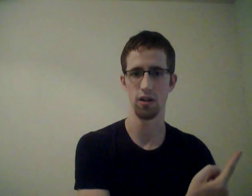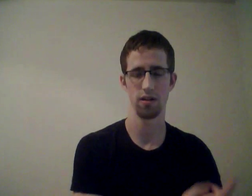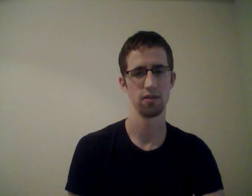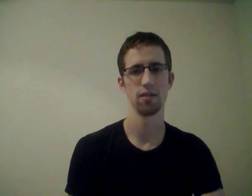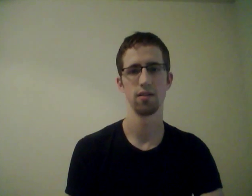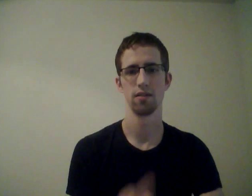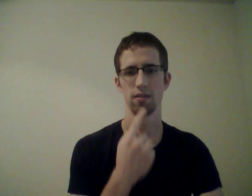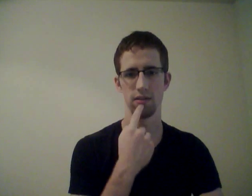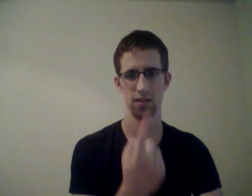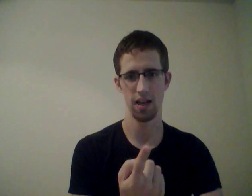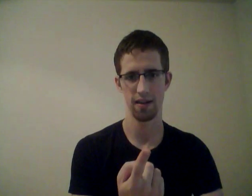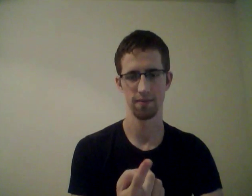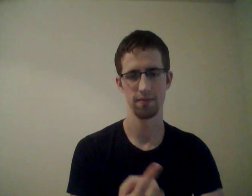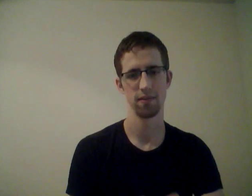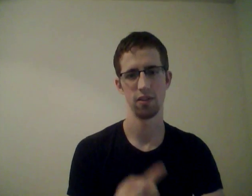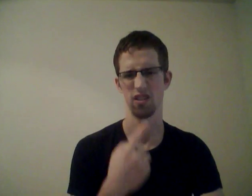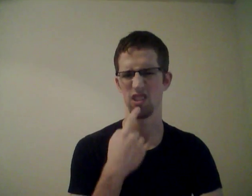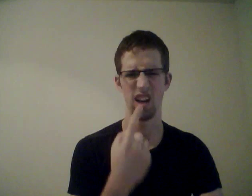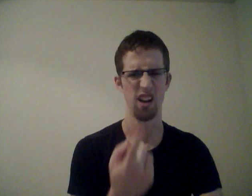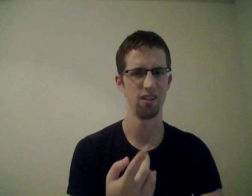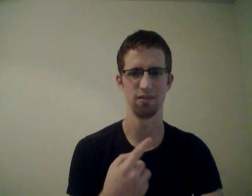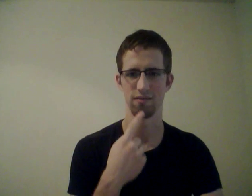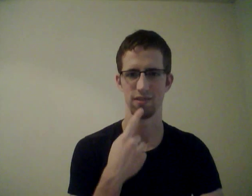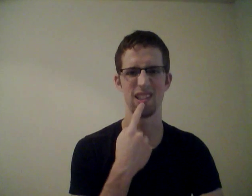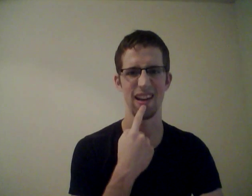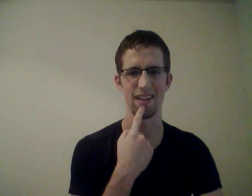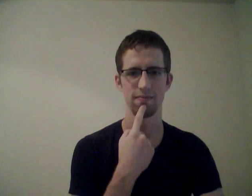her. Say. Tell, say.